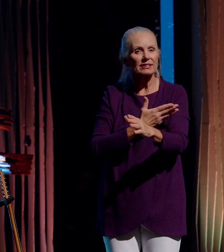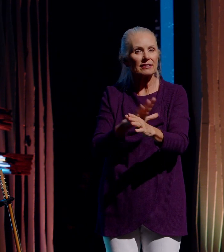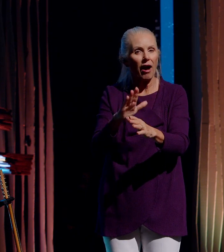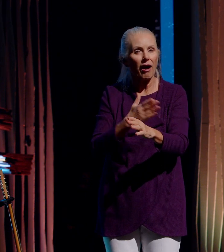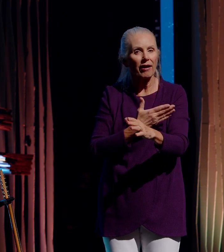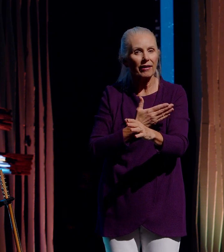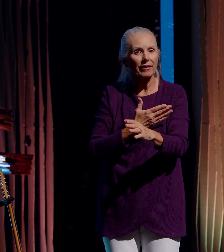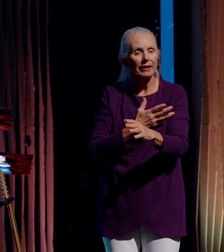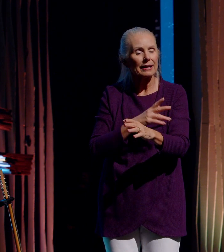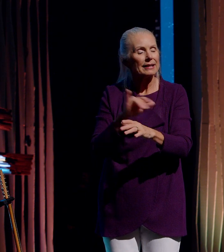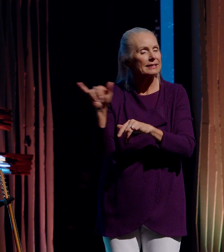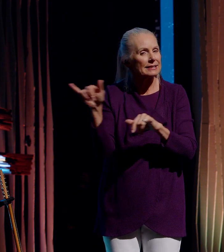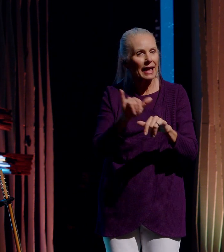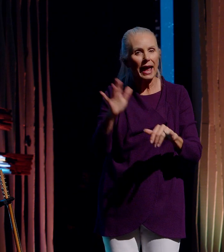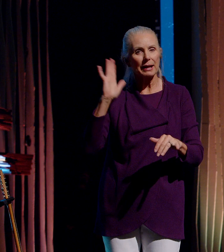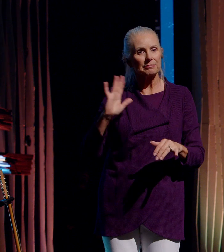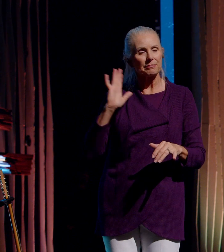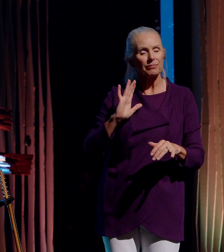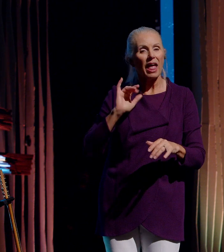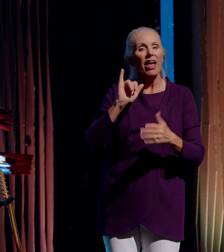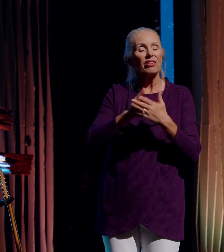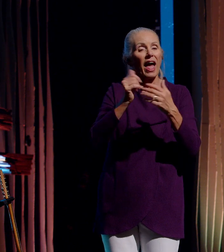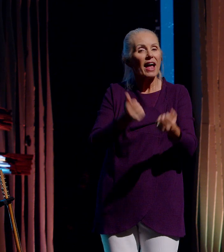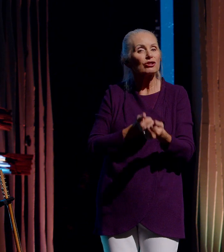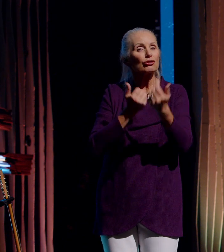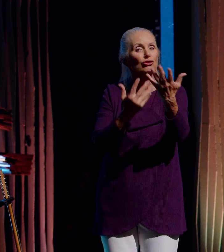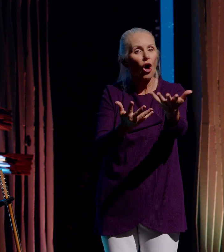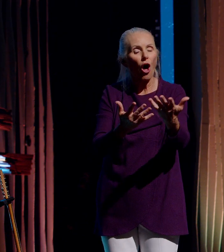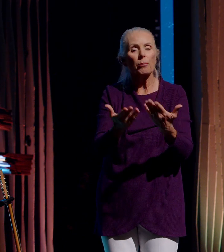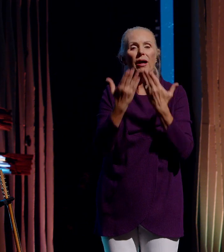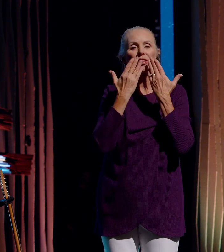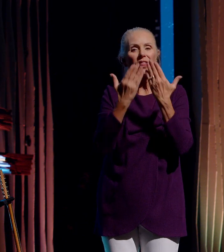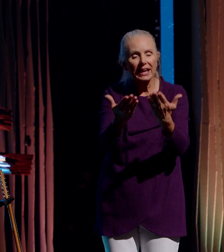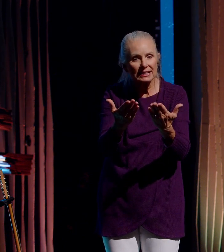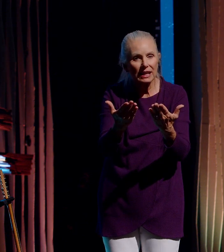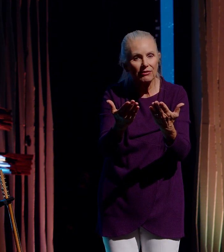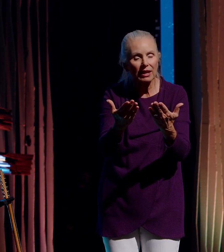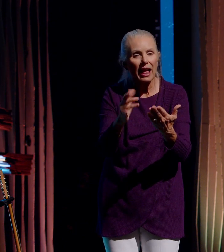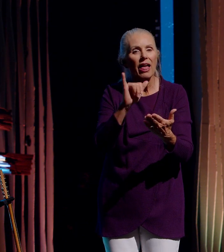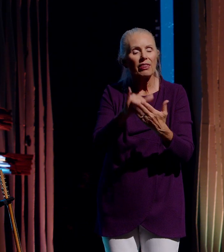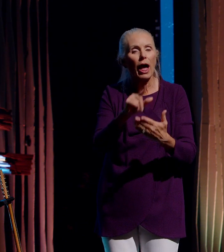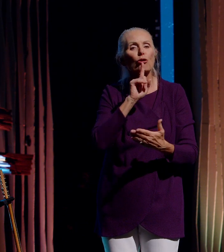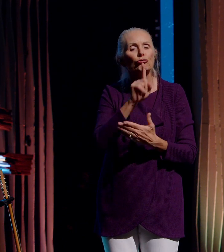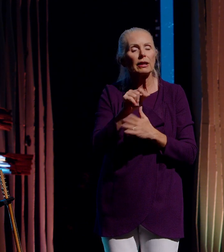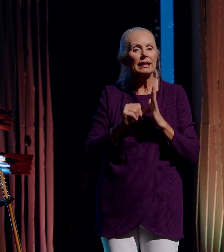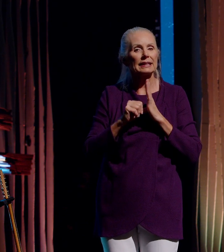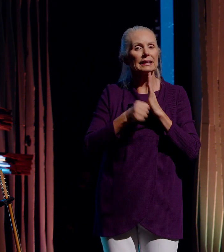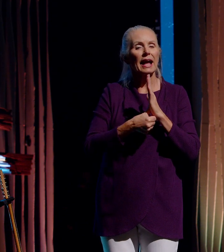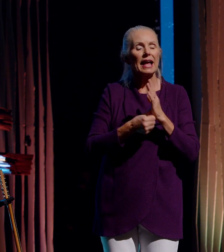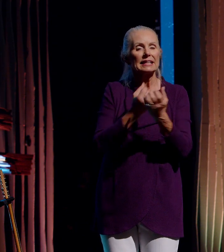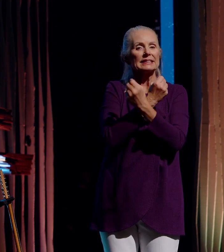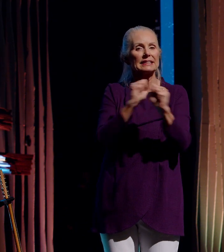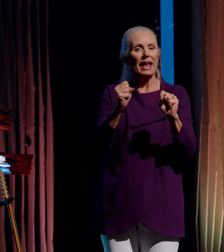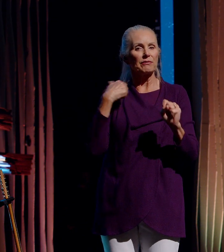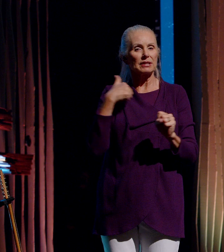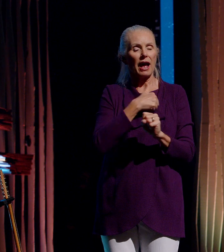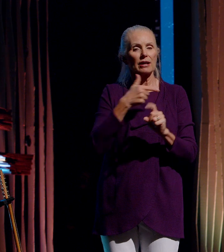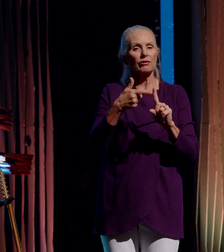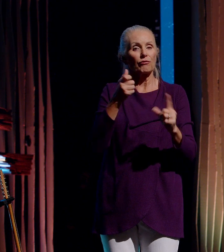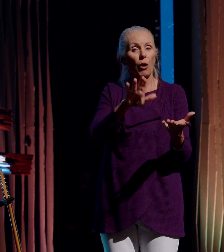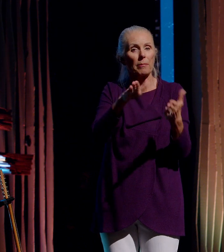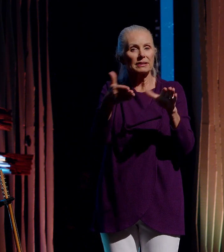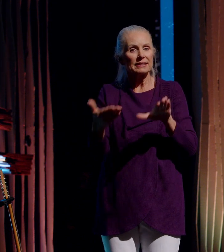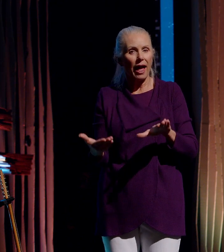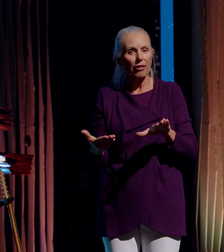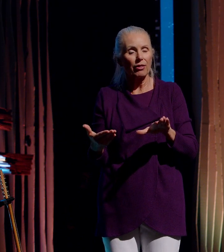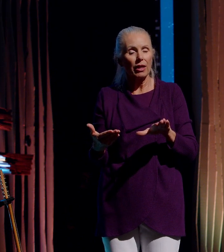was crucified. See, the Psalm of Thanksgiving is a psalm that highlights how the Lord delivered from death. But even as we